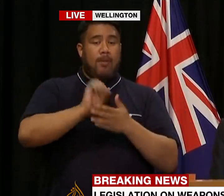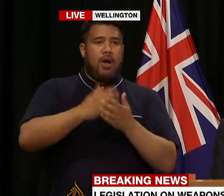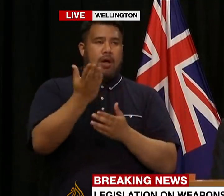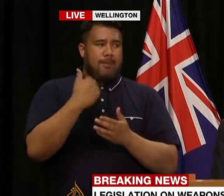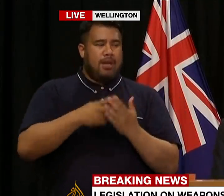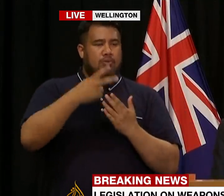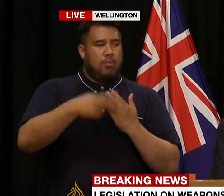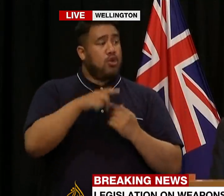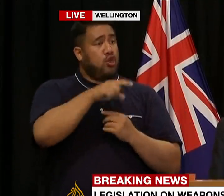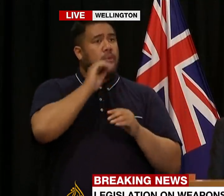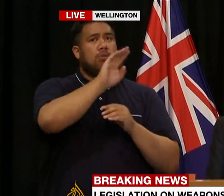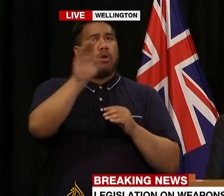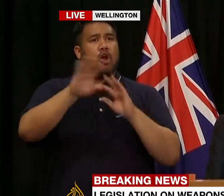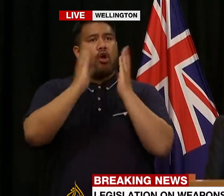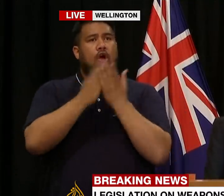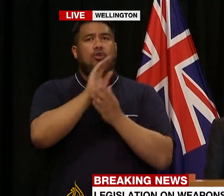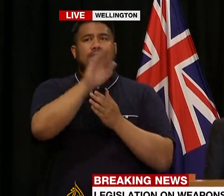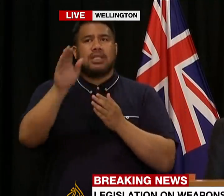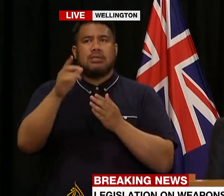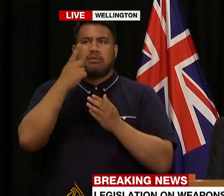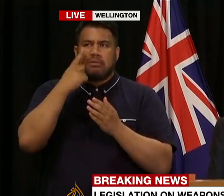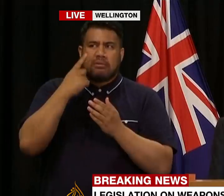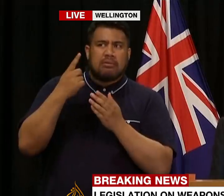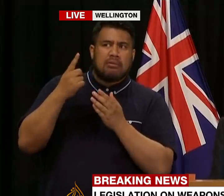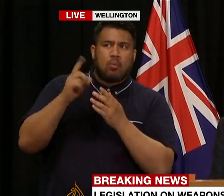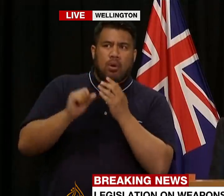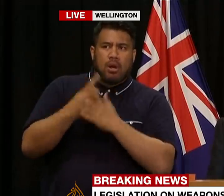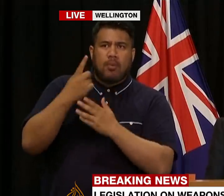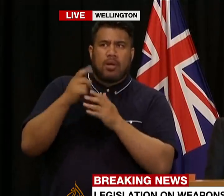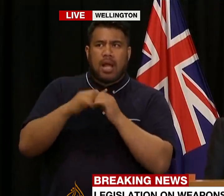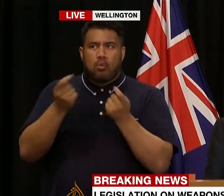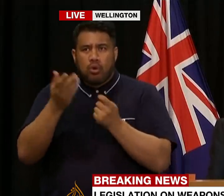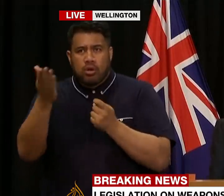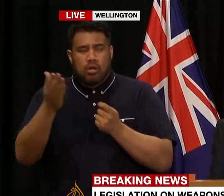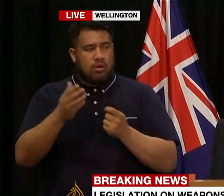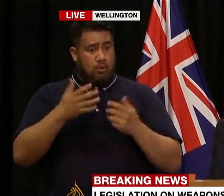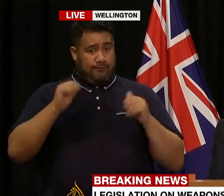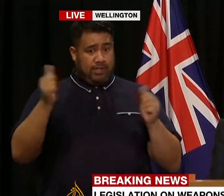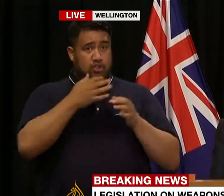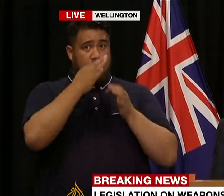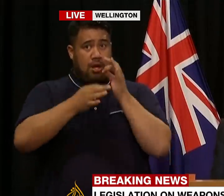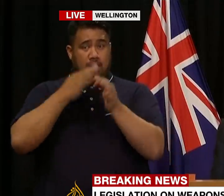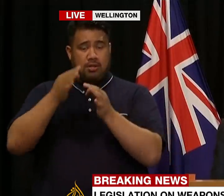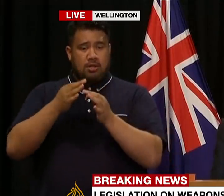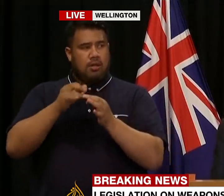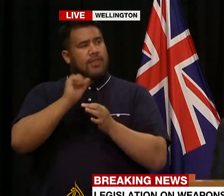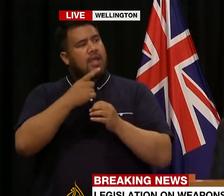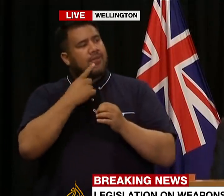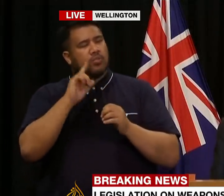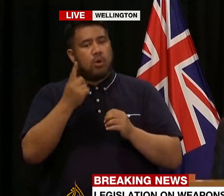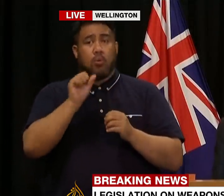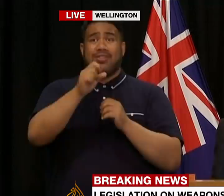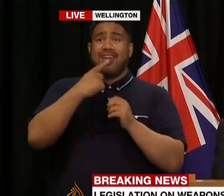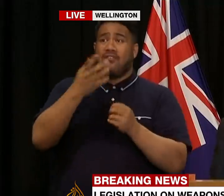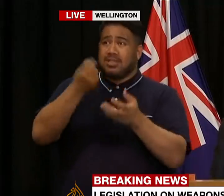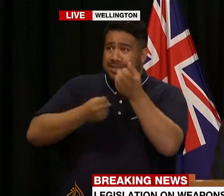international advice from others that have done this to help you guys through it? We already have. What was their advice? Well, obviously, we've incorporated some of the thinking into the way that